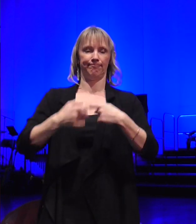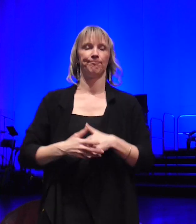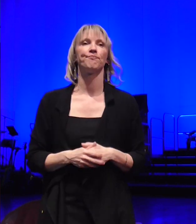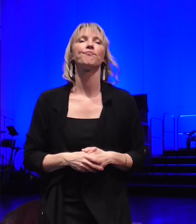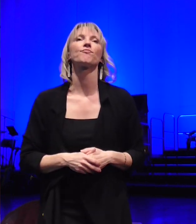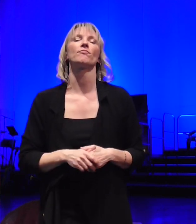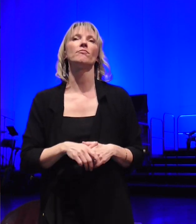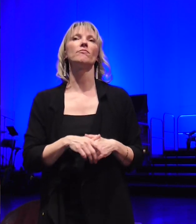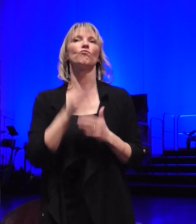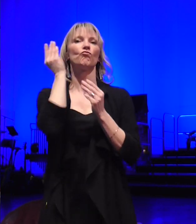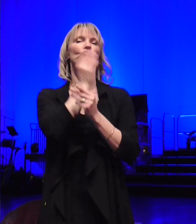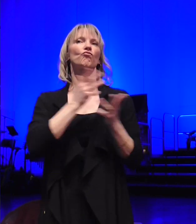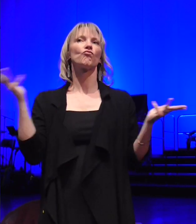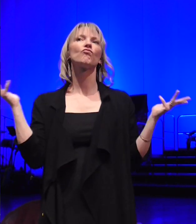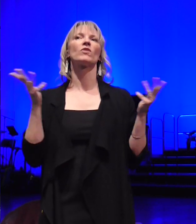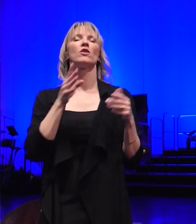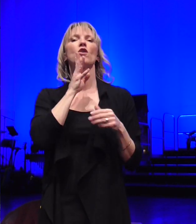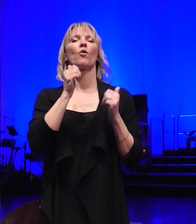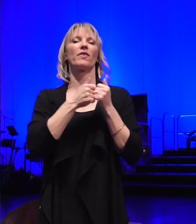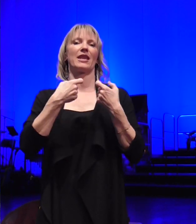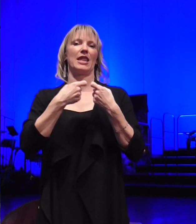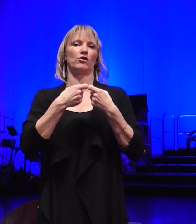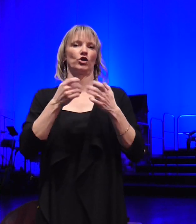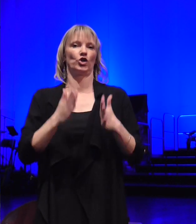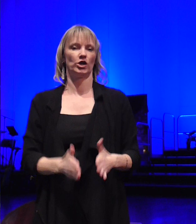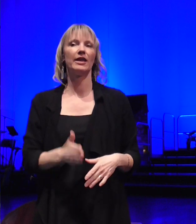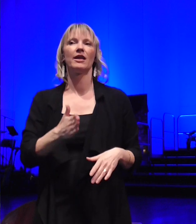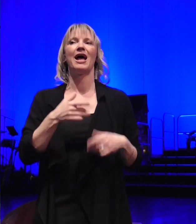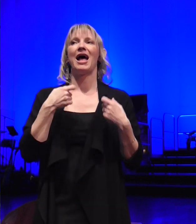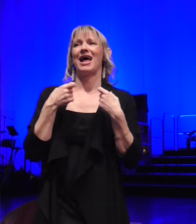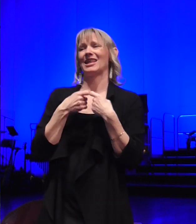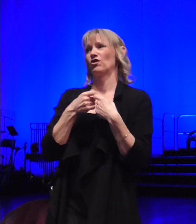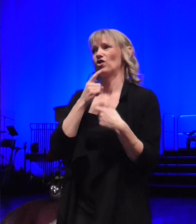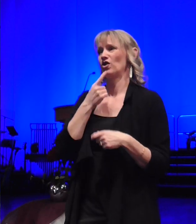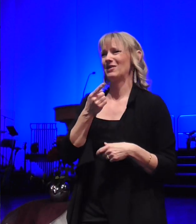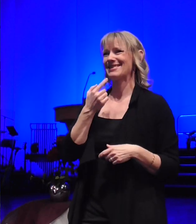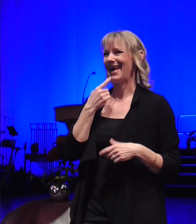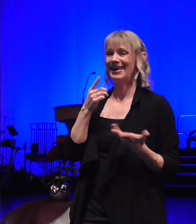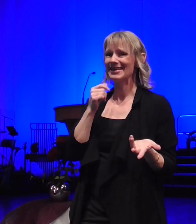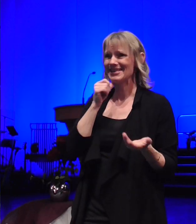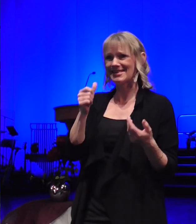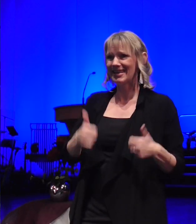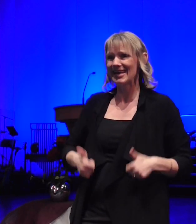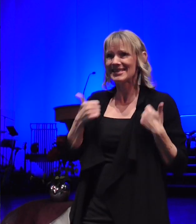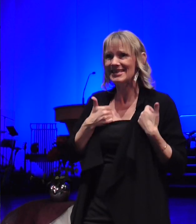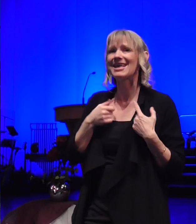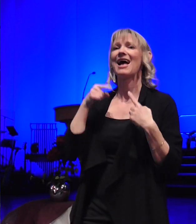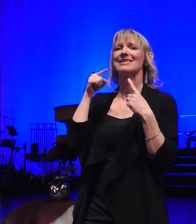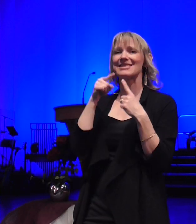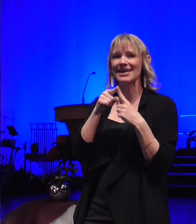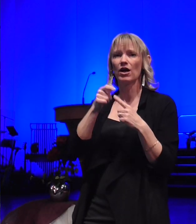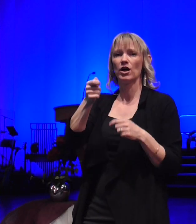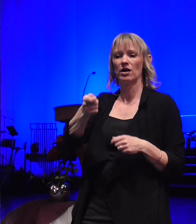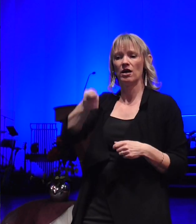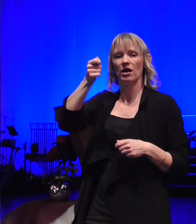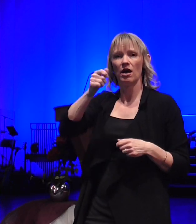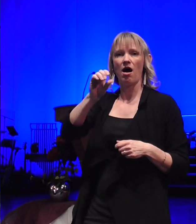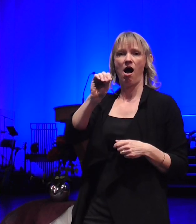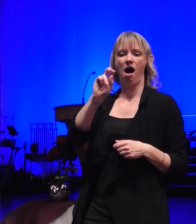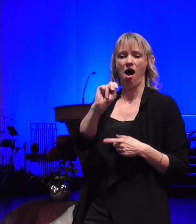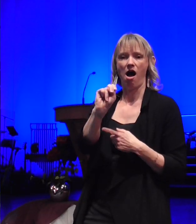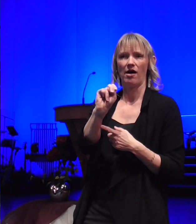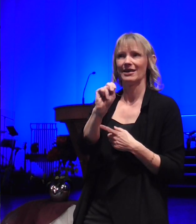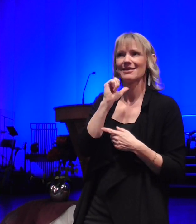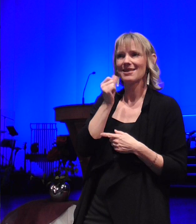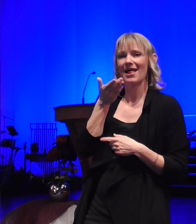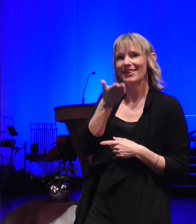And he would share that he'd be talking with an electrician, and an electrician would say, seriously, it doesn't exist until you turn the switch on. It's not